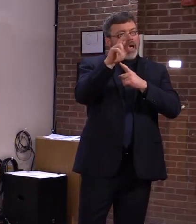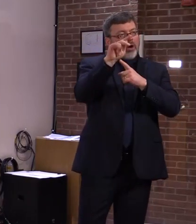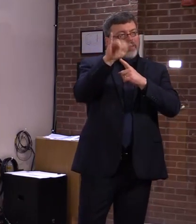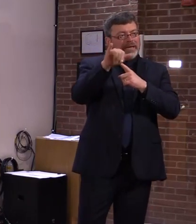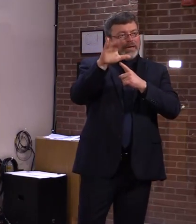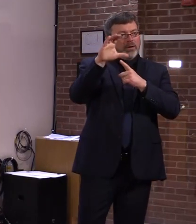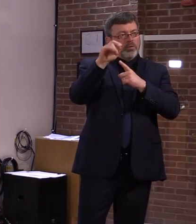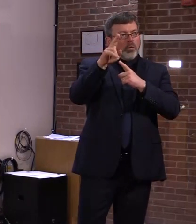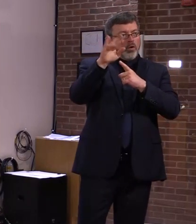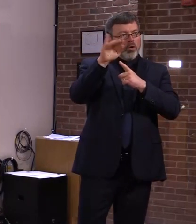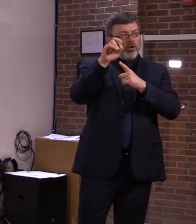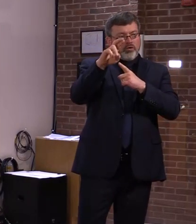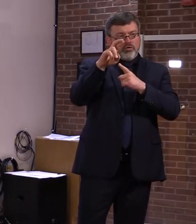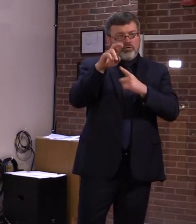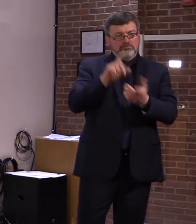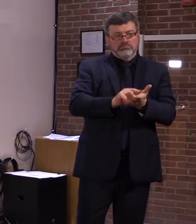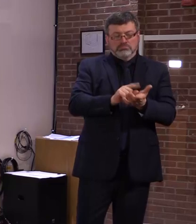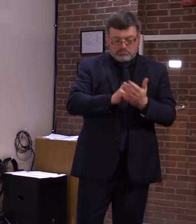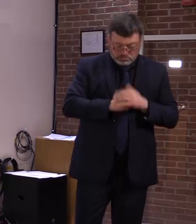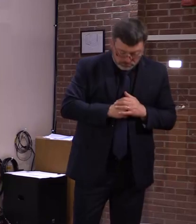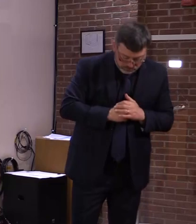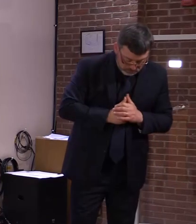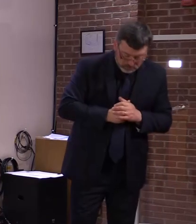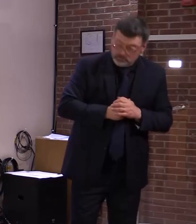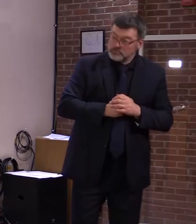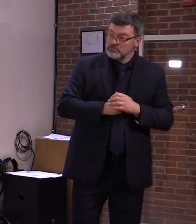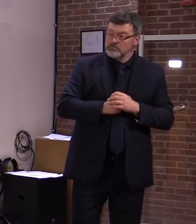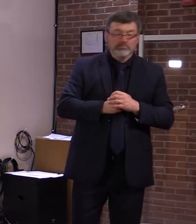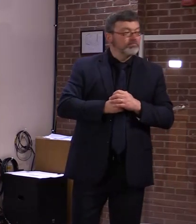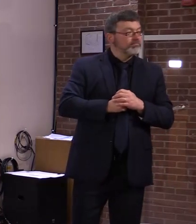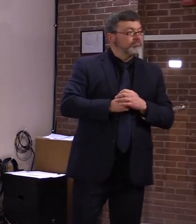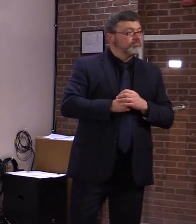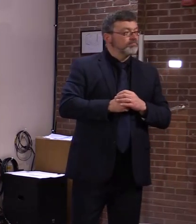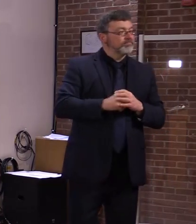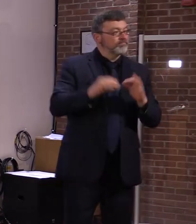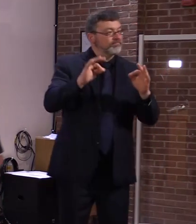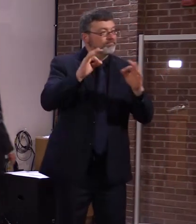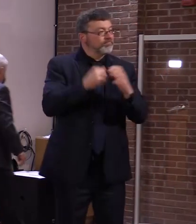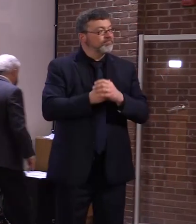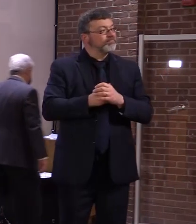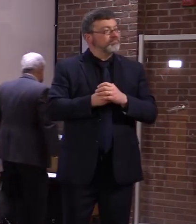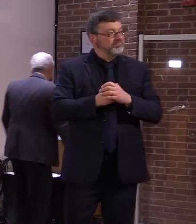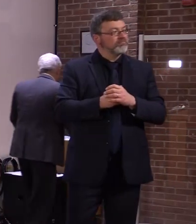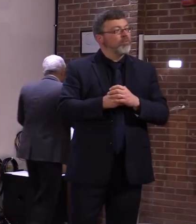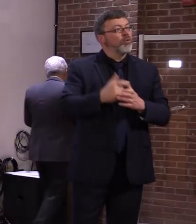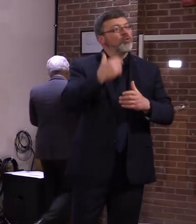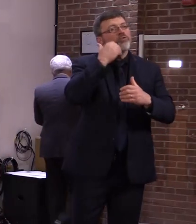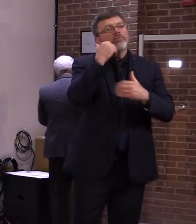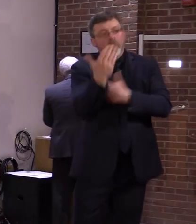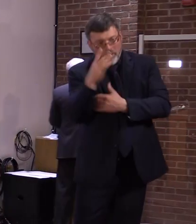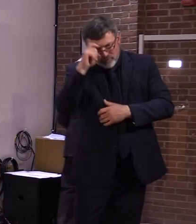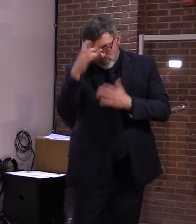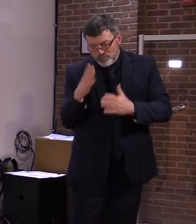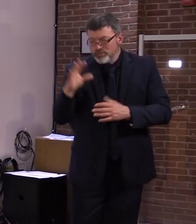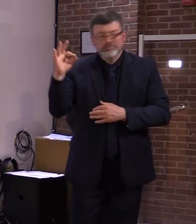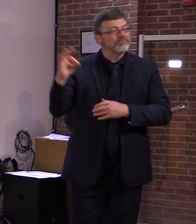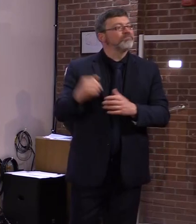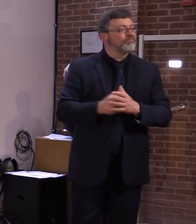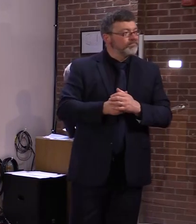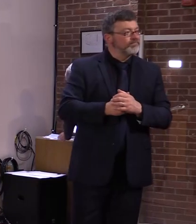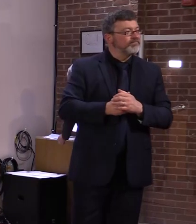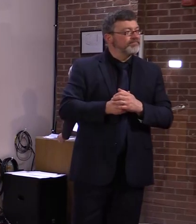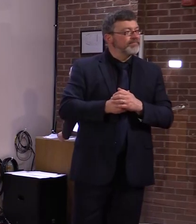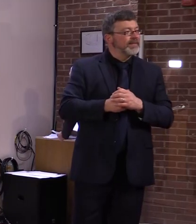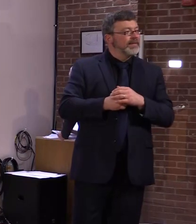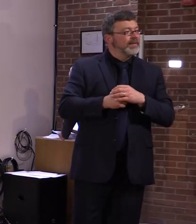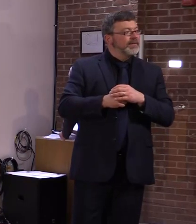Good morning, Governor. I kind of want to spin off on what Wilson brought up a few minutes ago. Obviously,